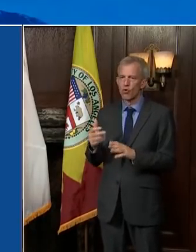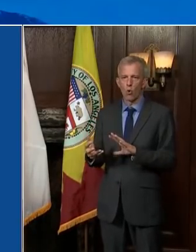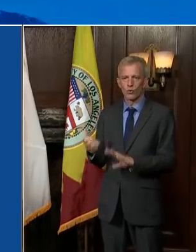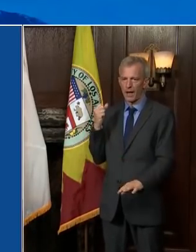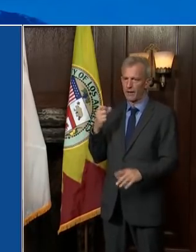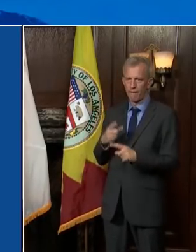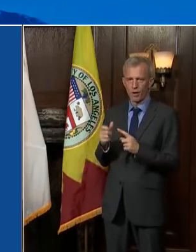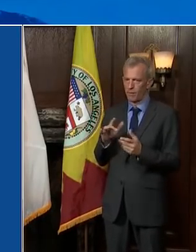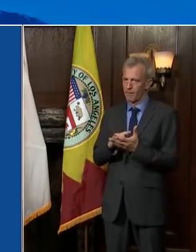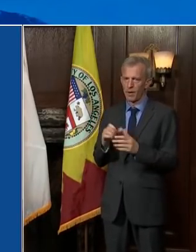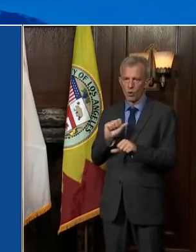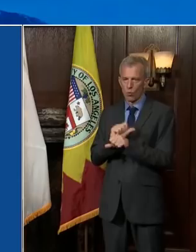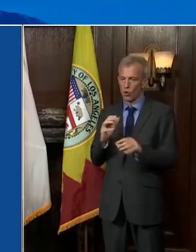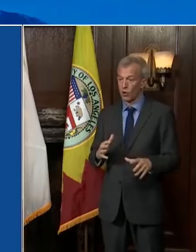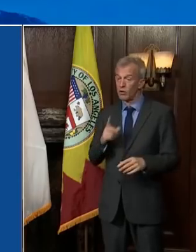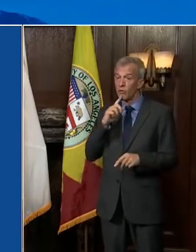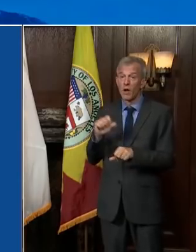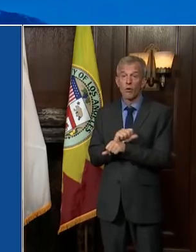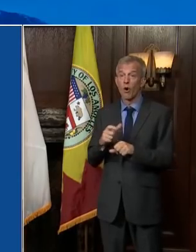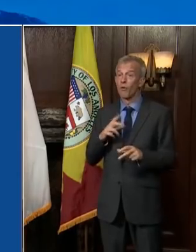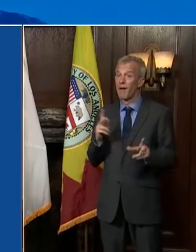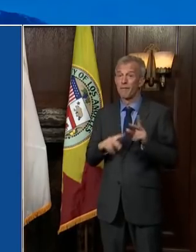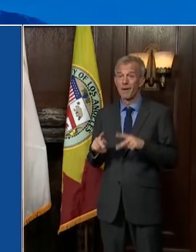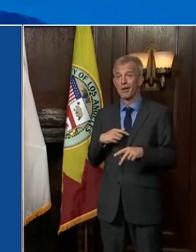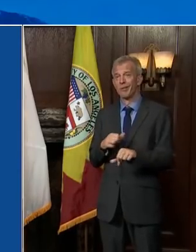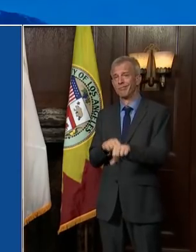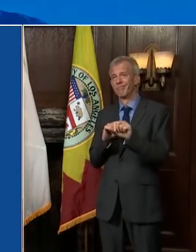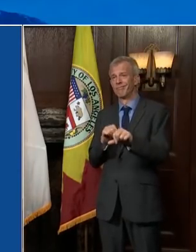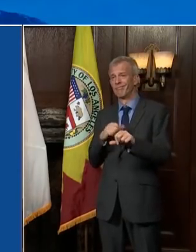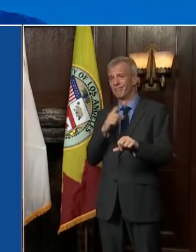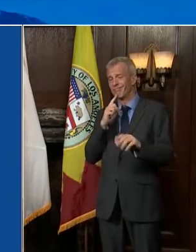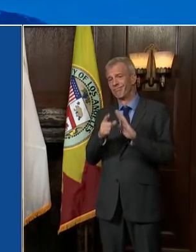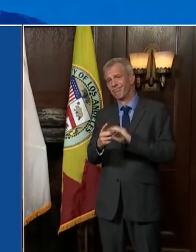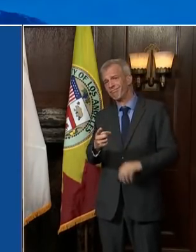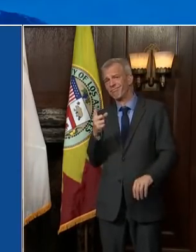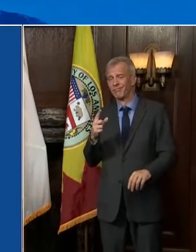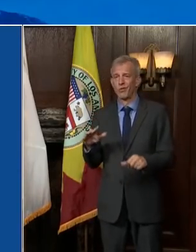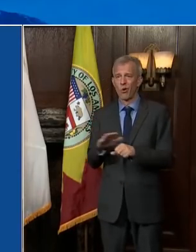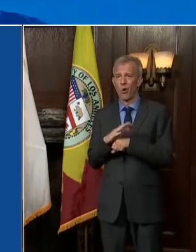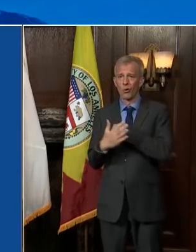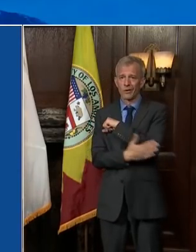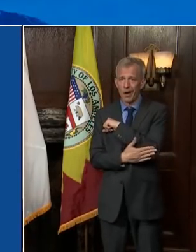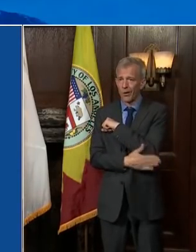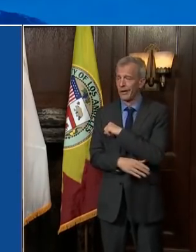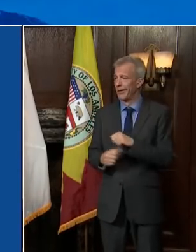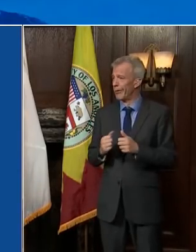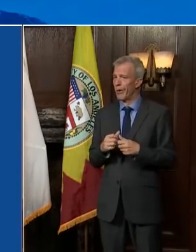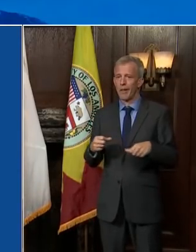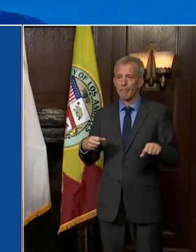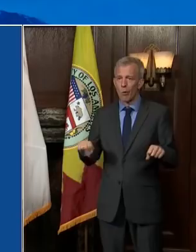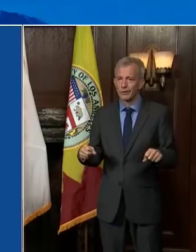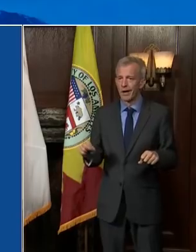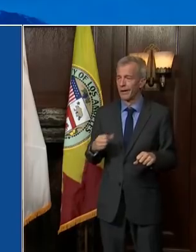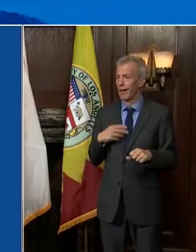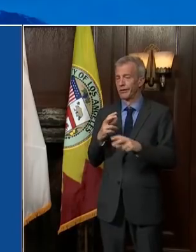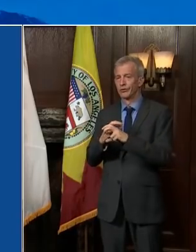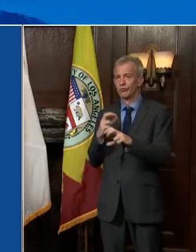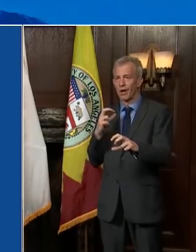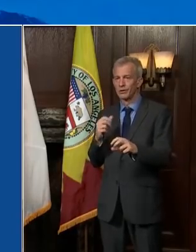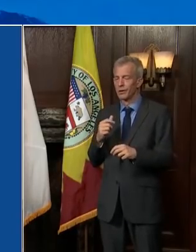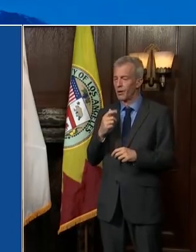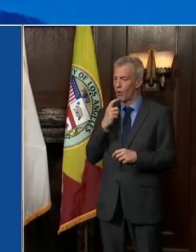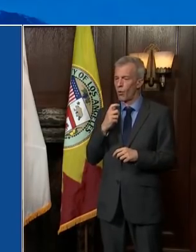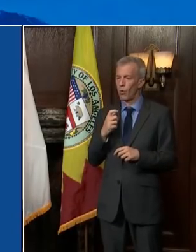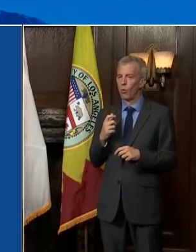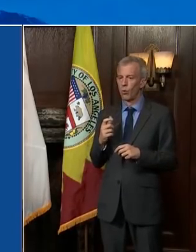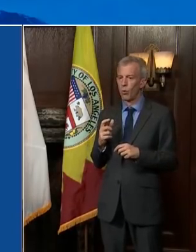And in fact, we've had heroic people driving across Los Angeles County with motorcycles and pickup trucks who are going to folks